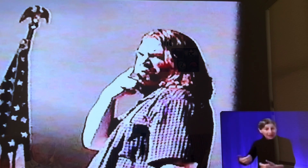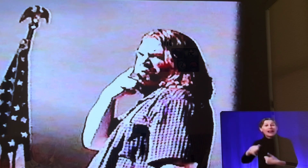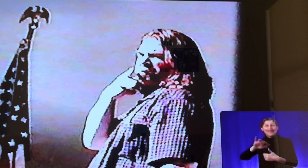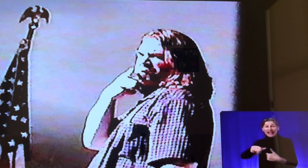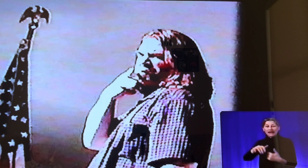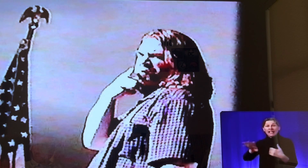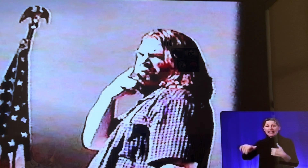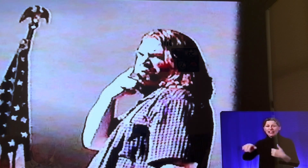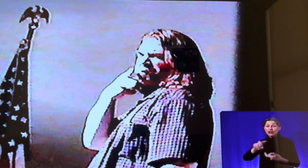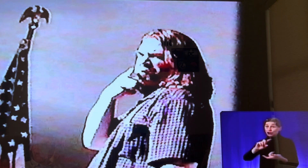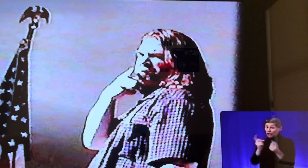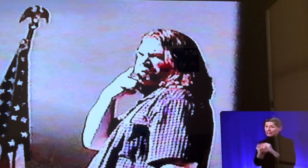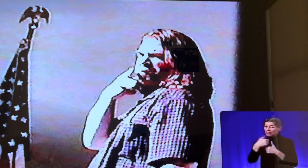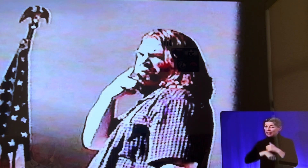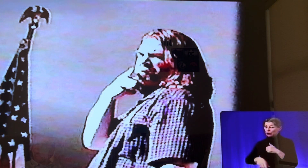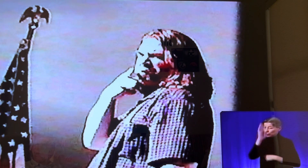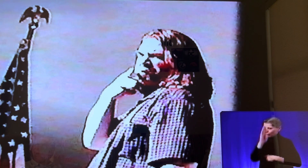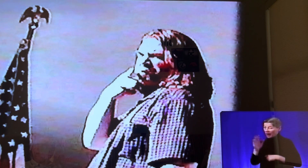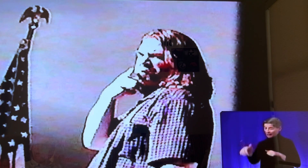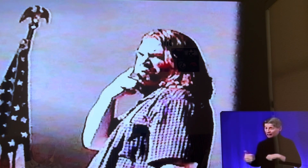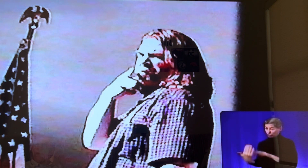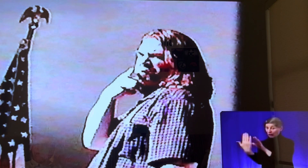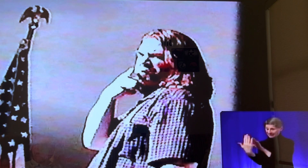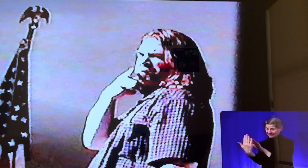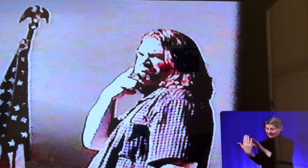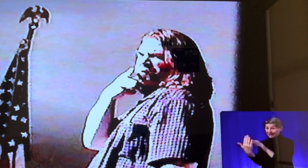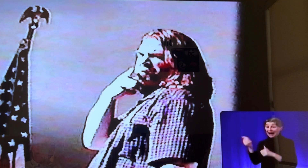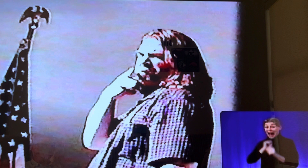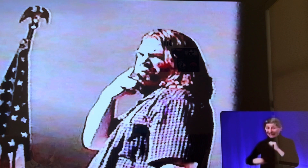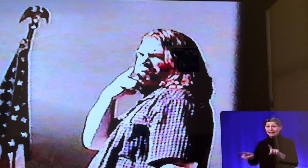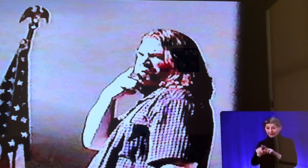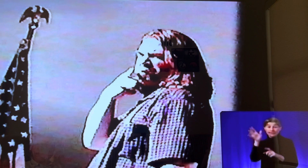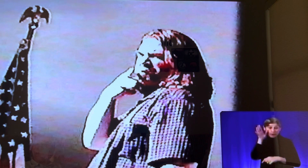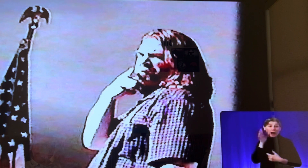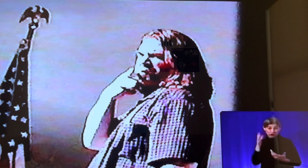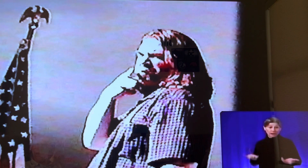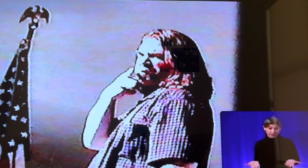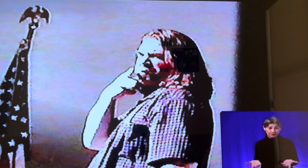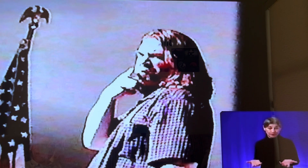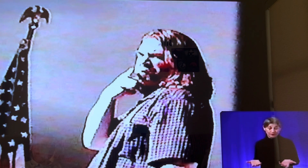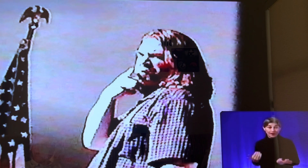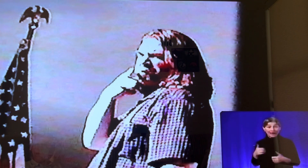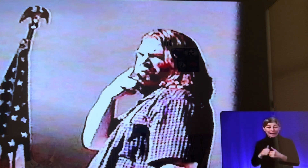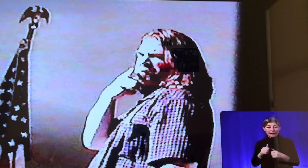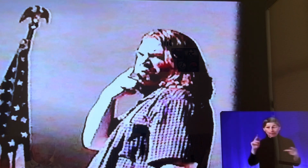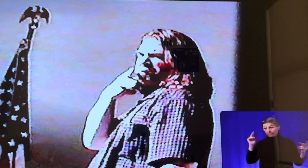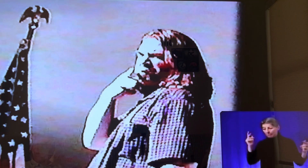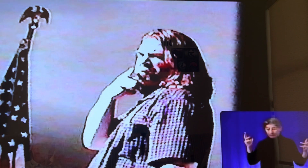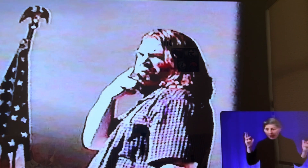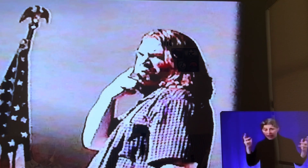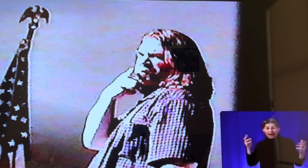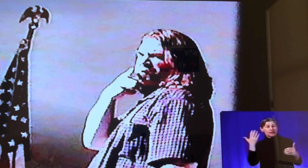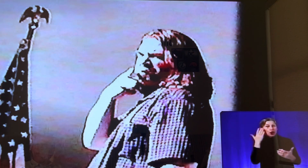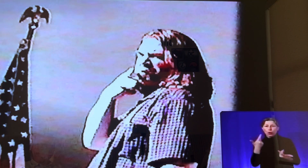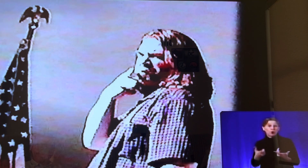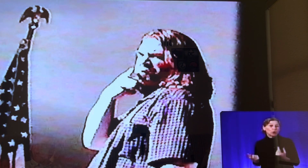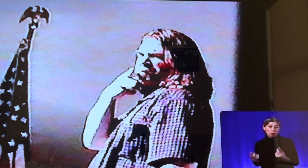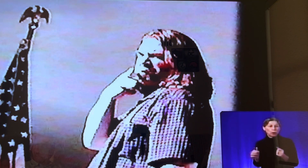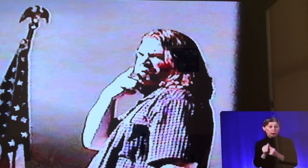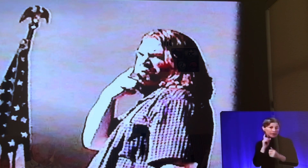thing you're going to see, he's going into direct address, acting like his parents in a panic, not knowing what to do with a deaf child.